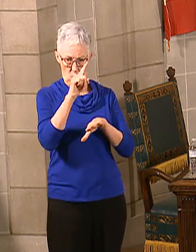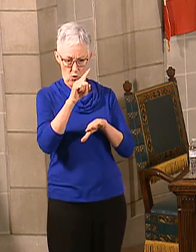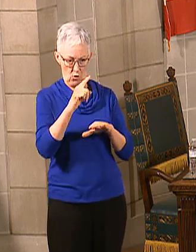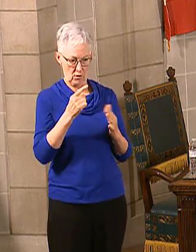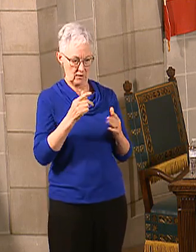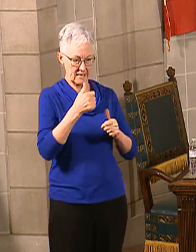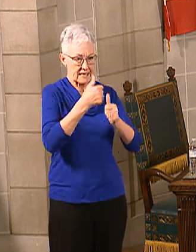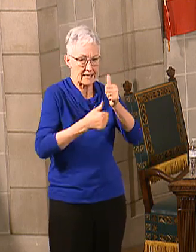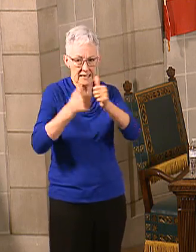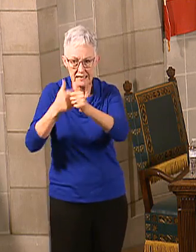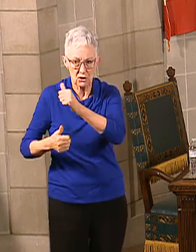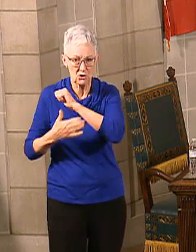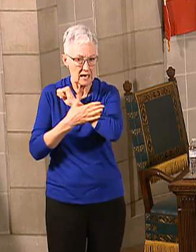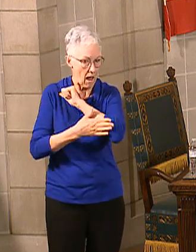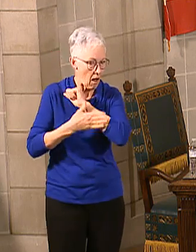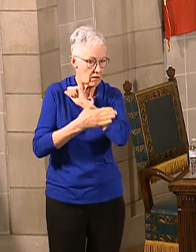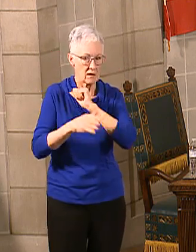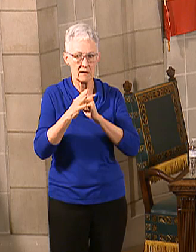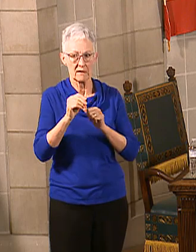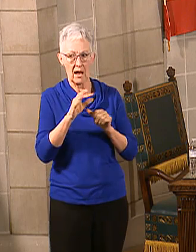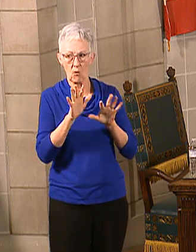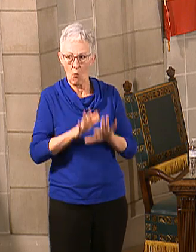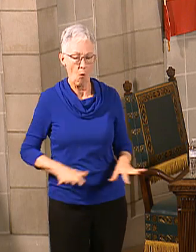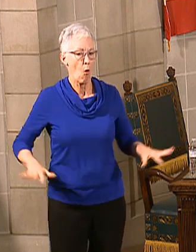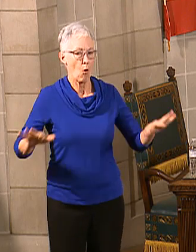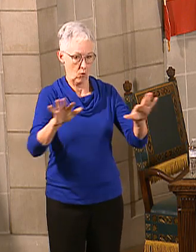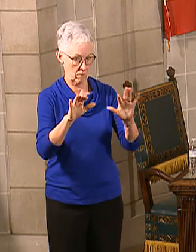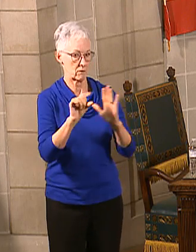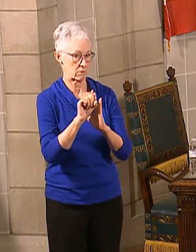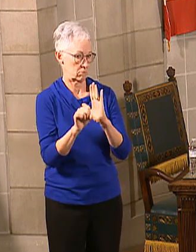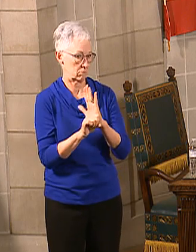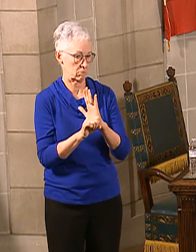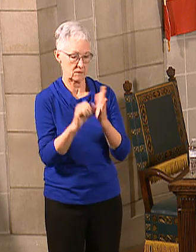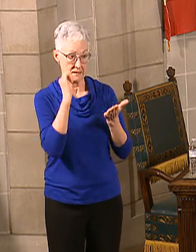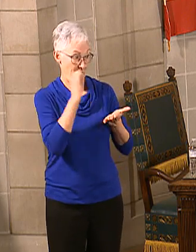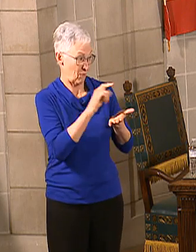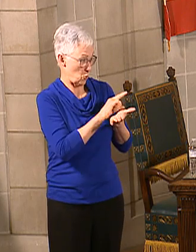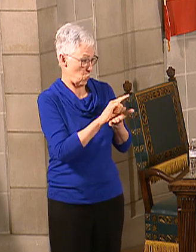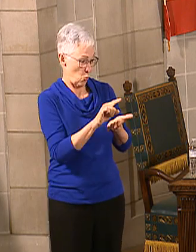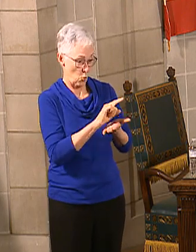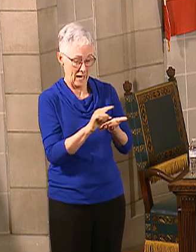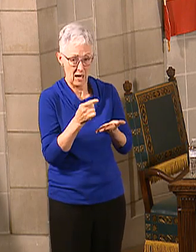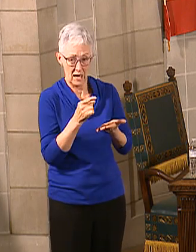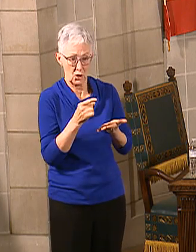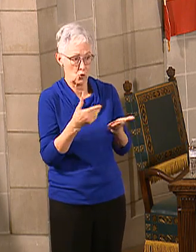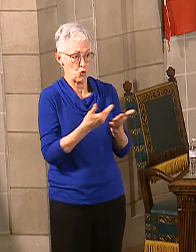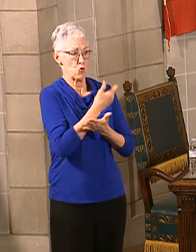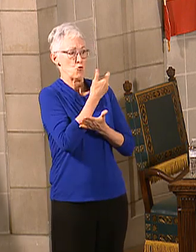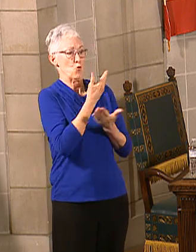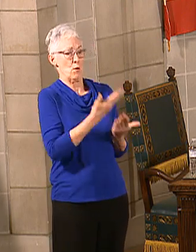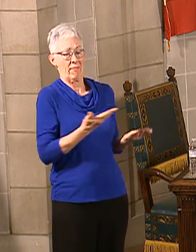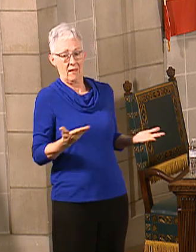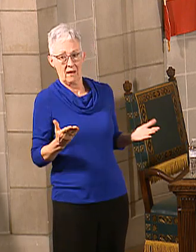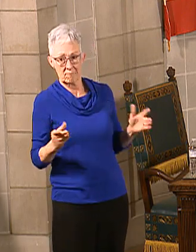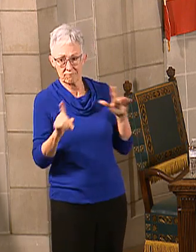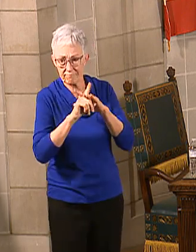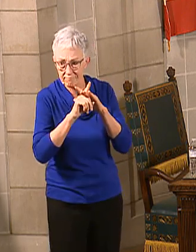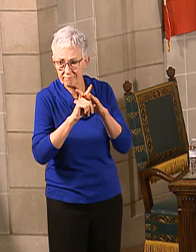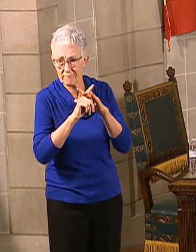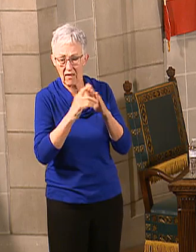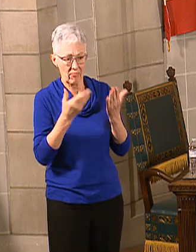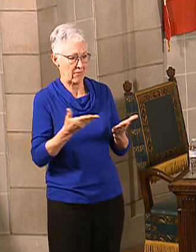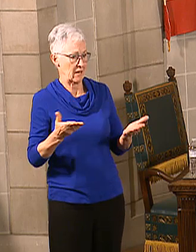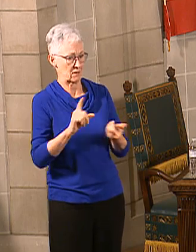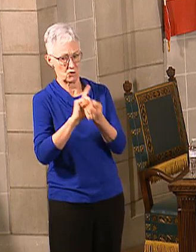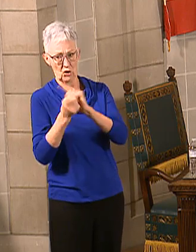will bring new challenges that we're going to have to figure out and find solutions for. Our challenge today, as the governor said, is